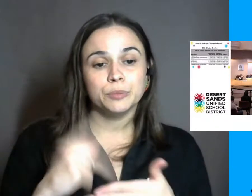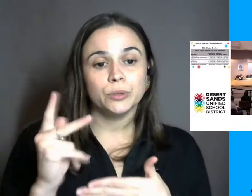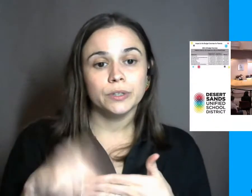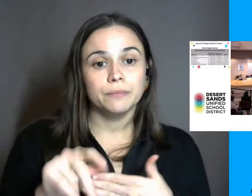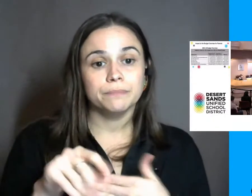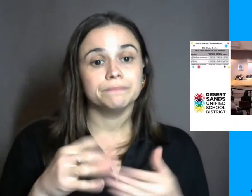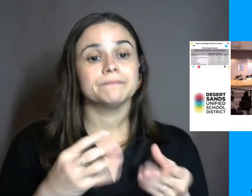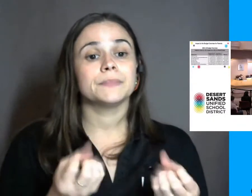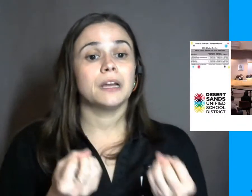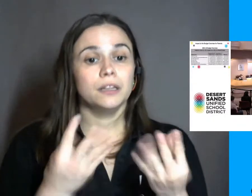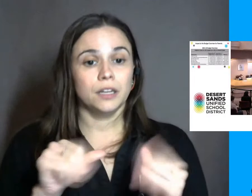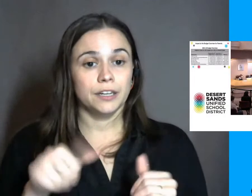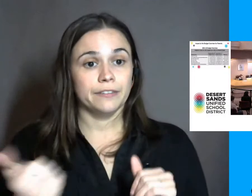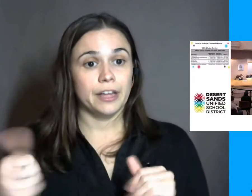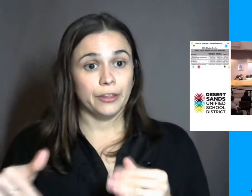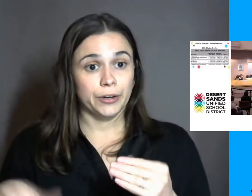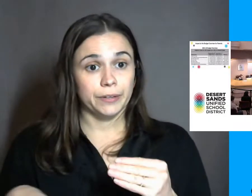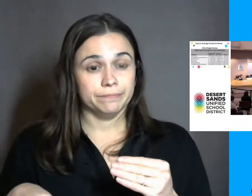are carryover.